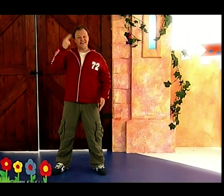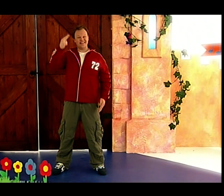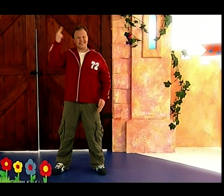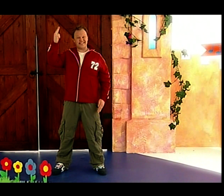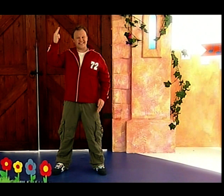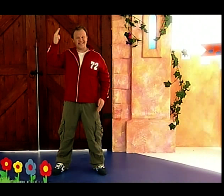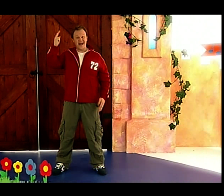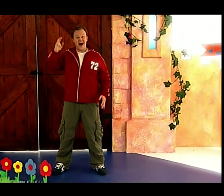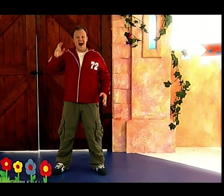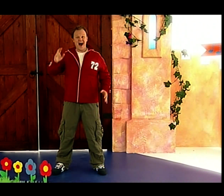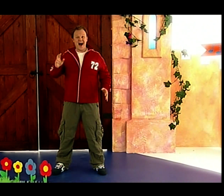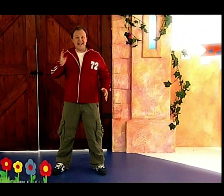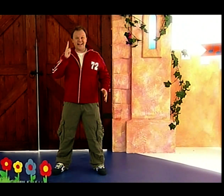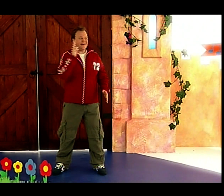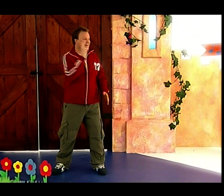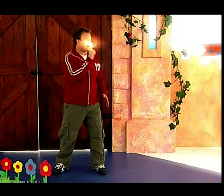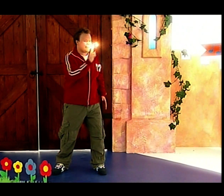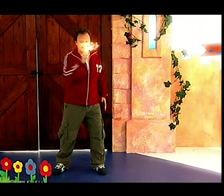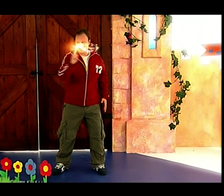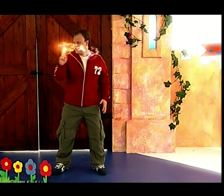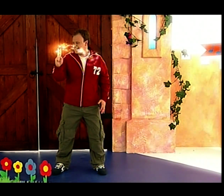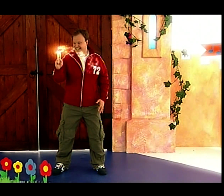songs! Look!